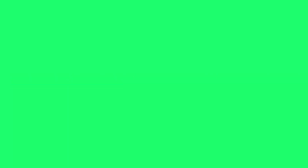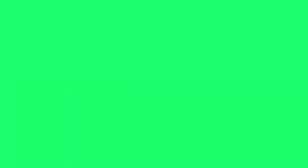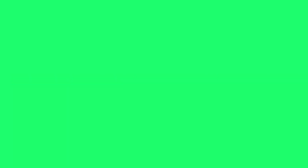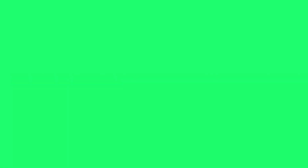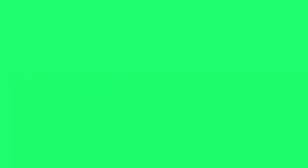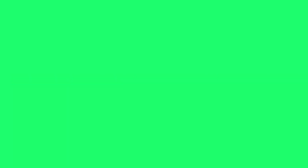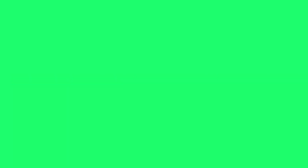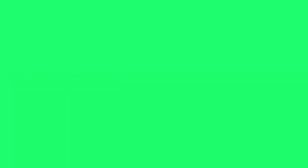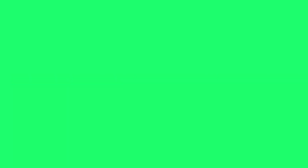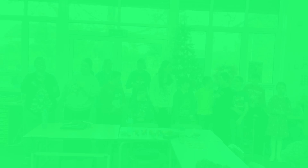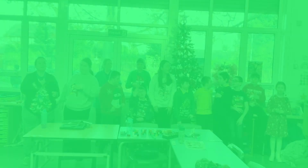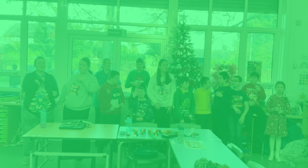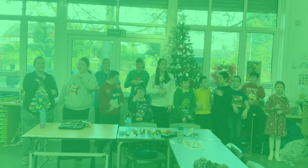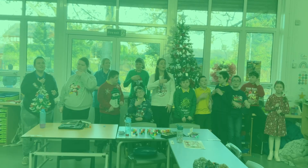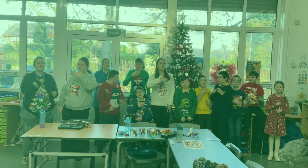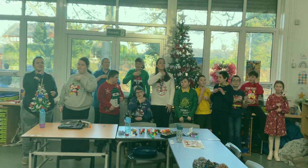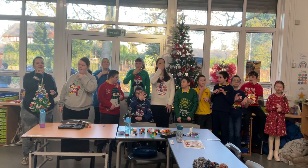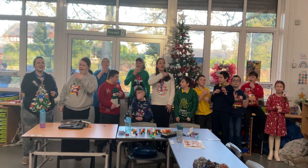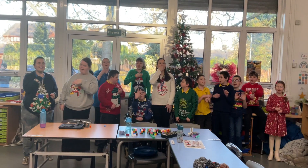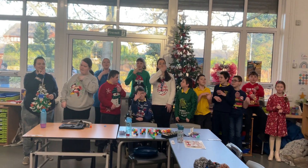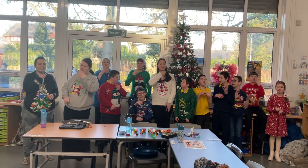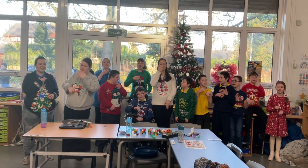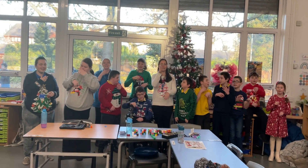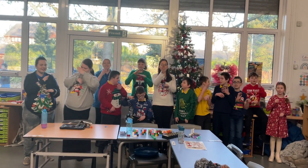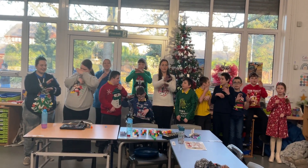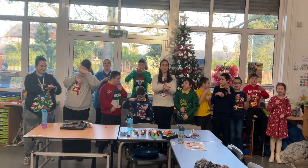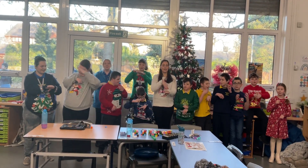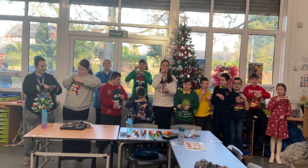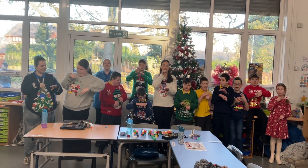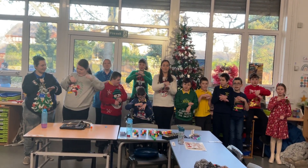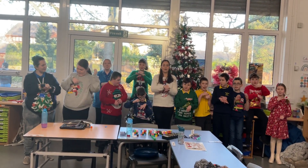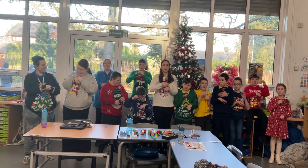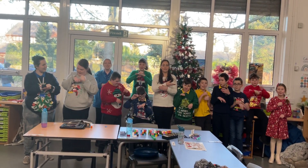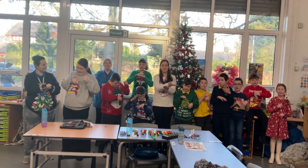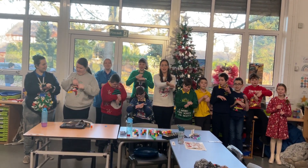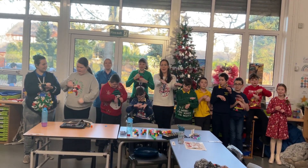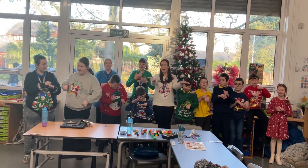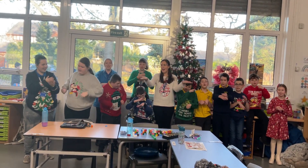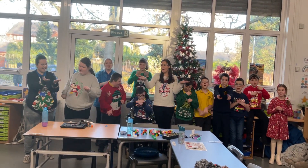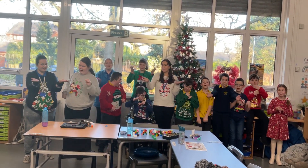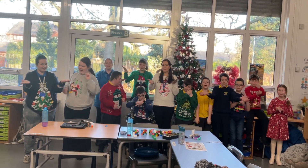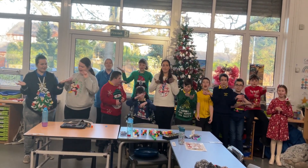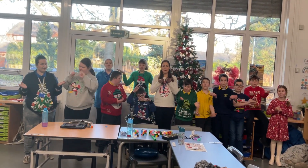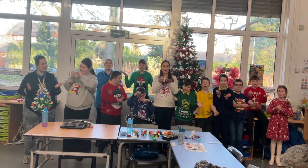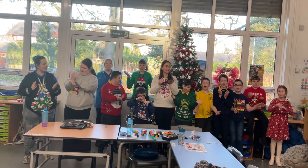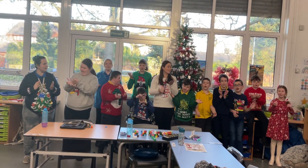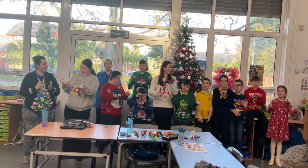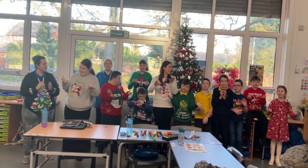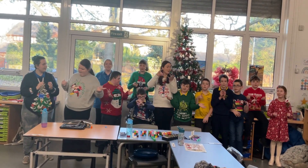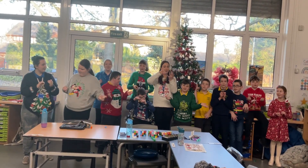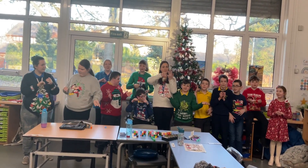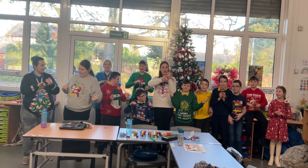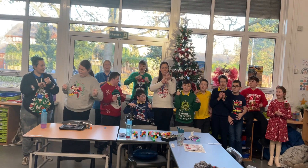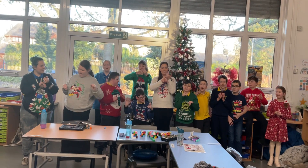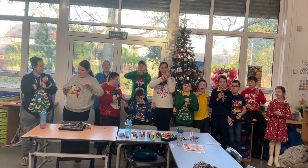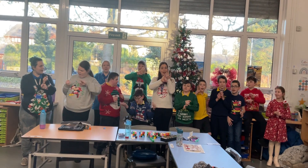Christmas alphabet. Merry Christmas, everybody, from